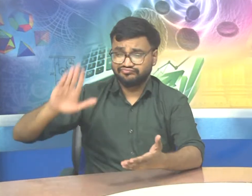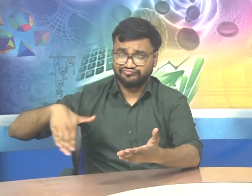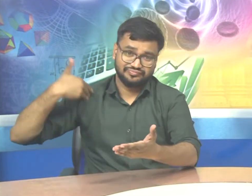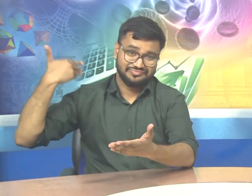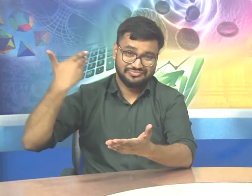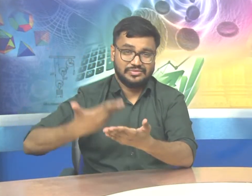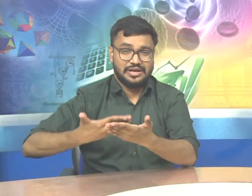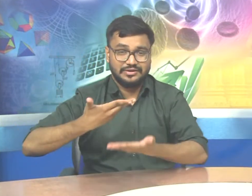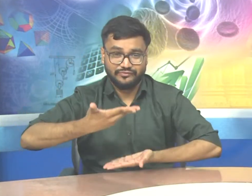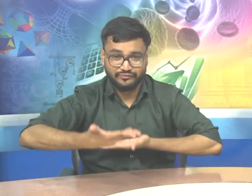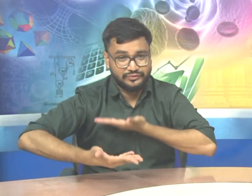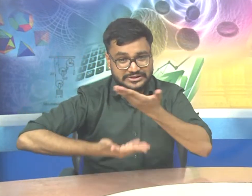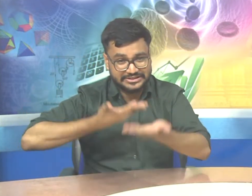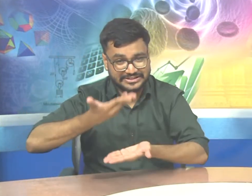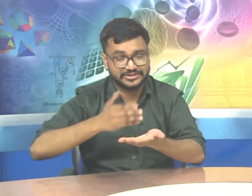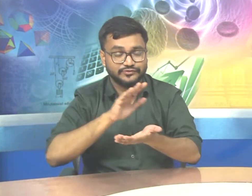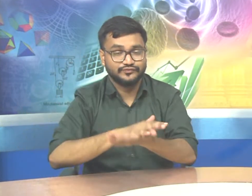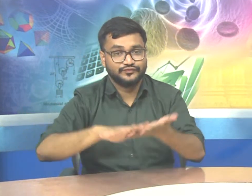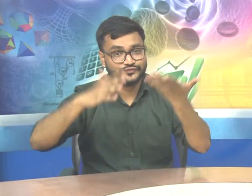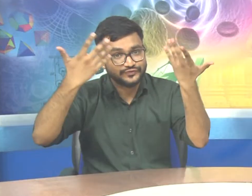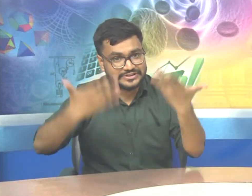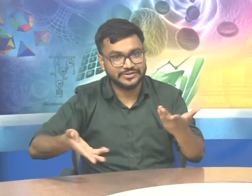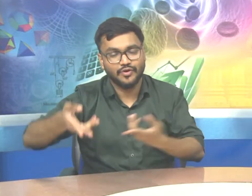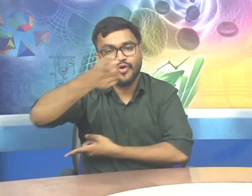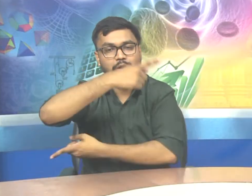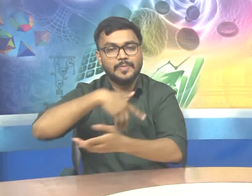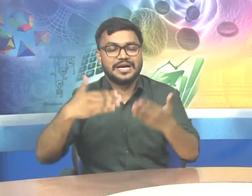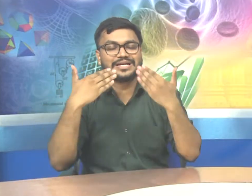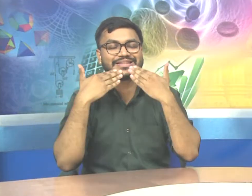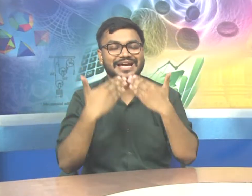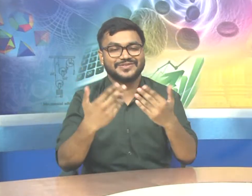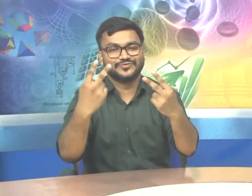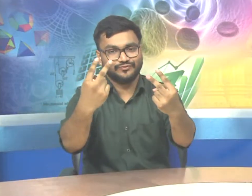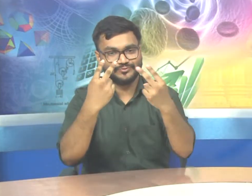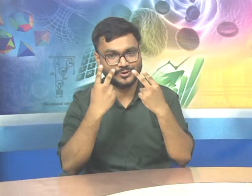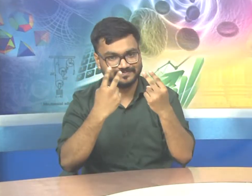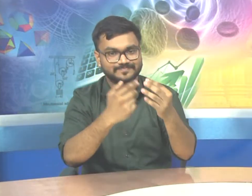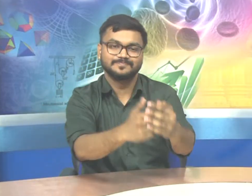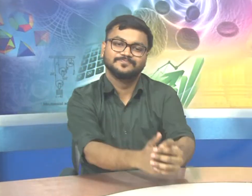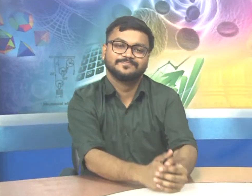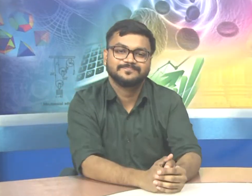We have completed our part. Thank you for paying attention.